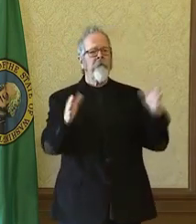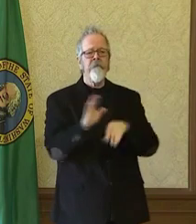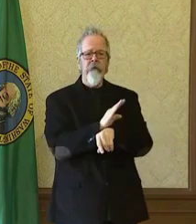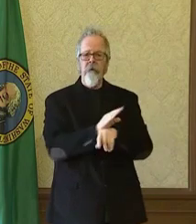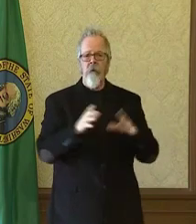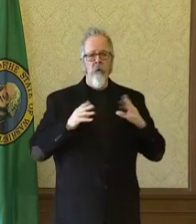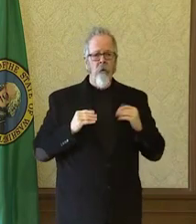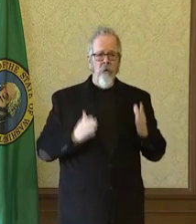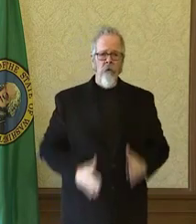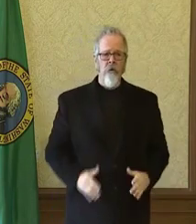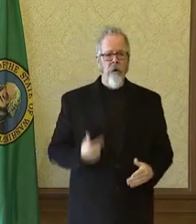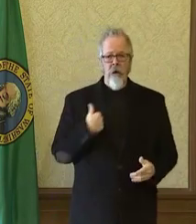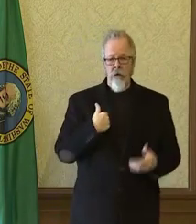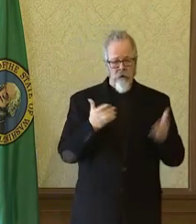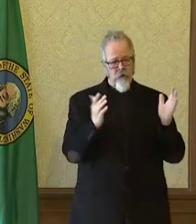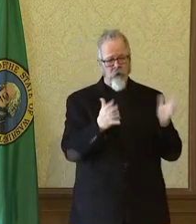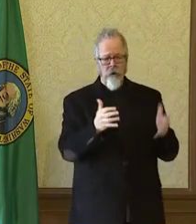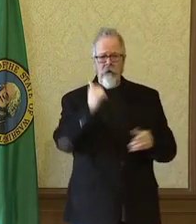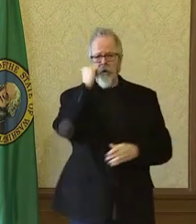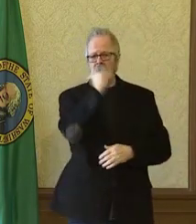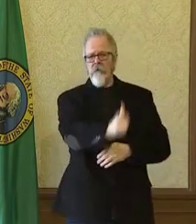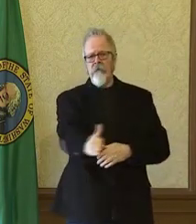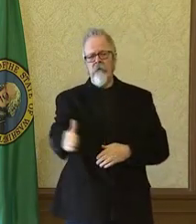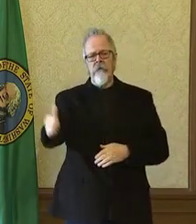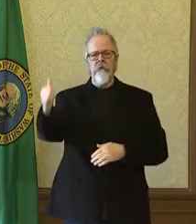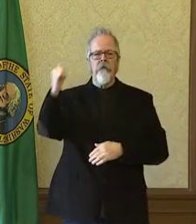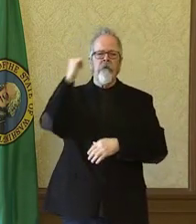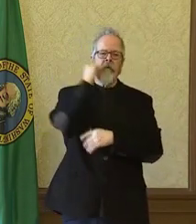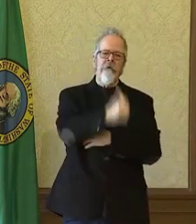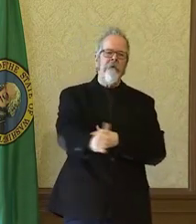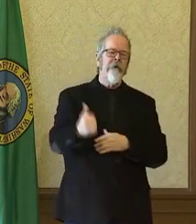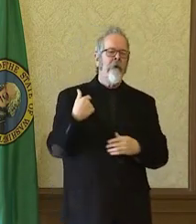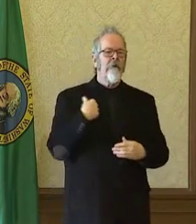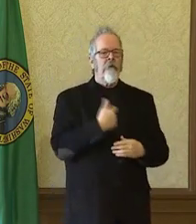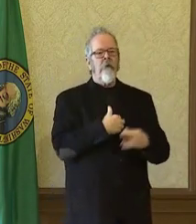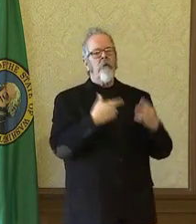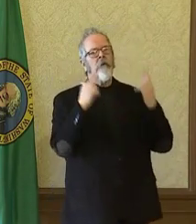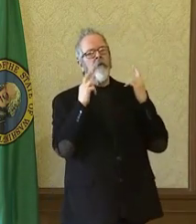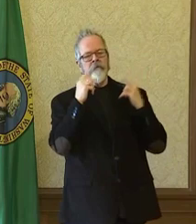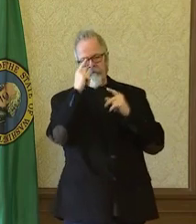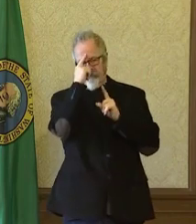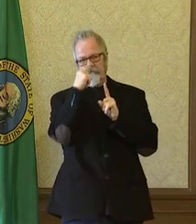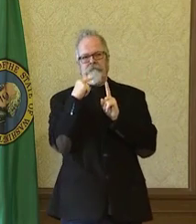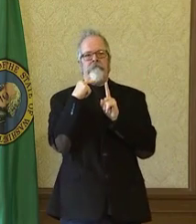leadership and for providing these funds to small business owners across our state.